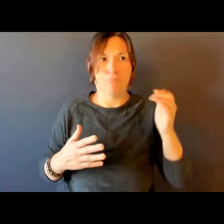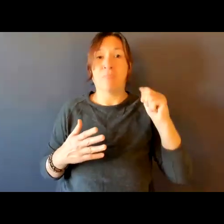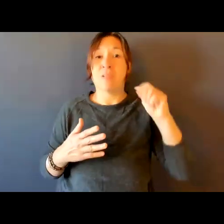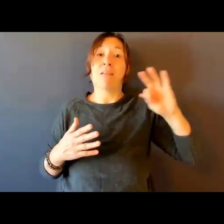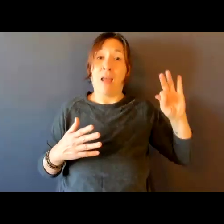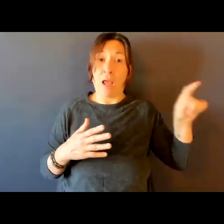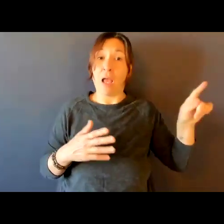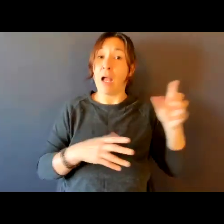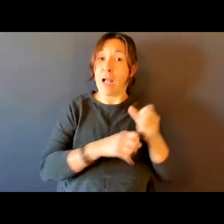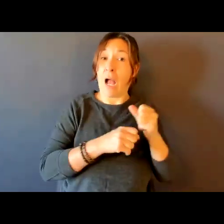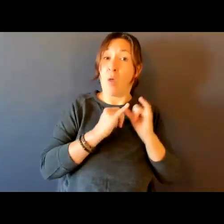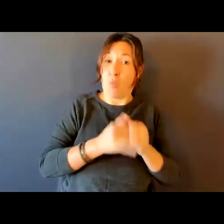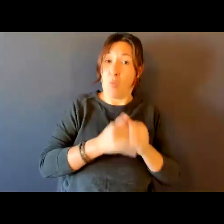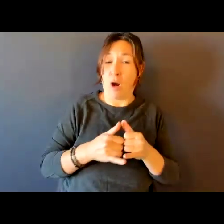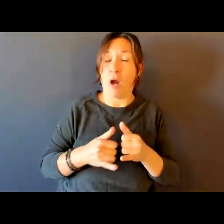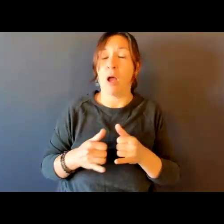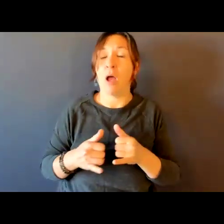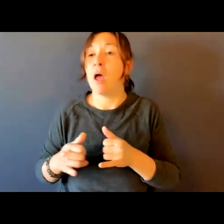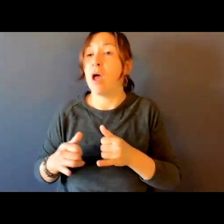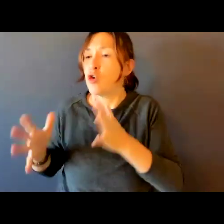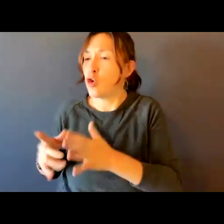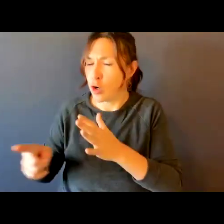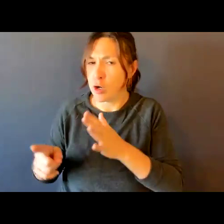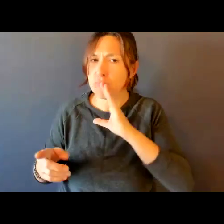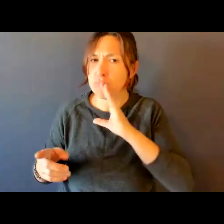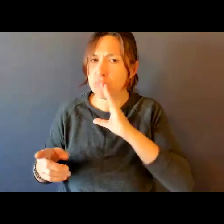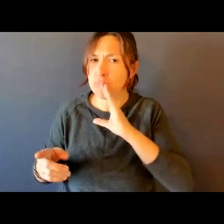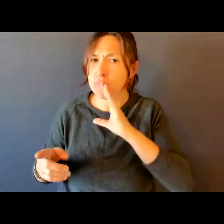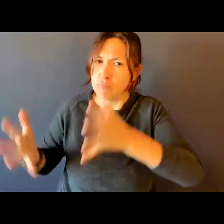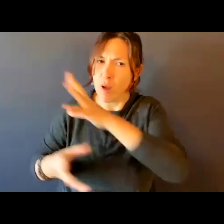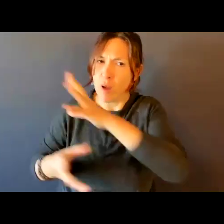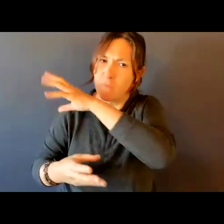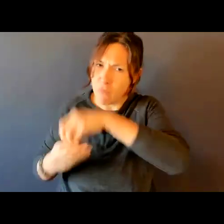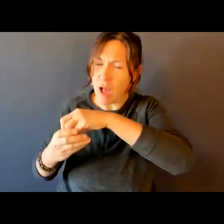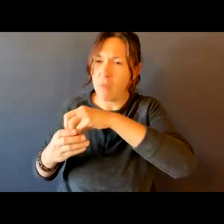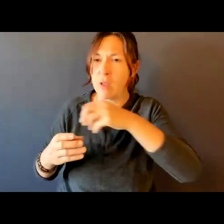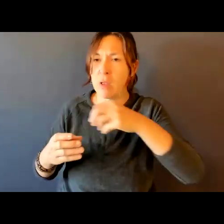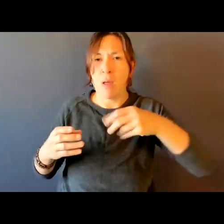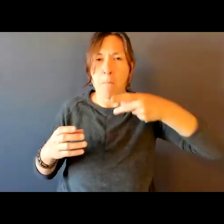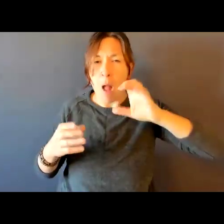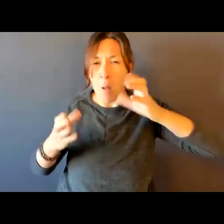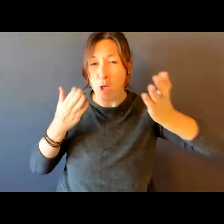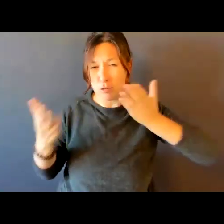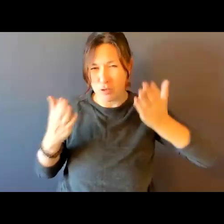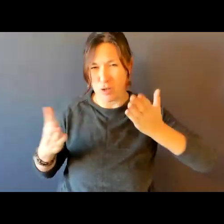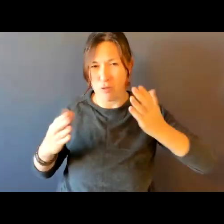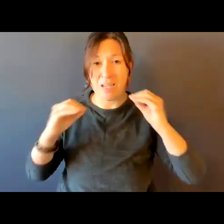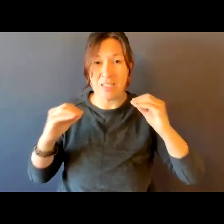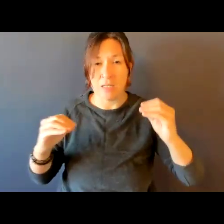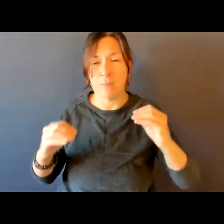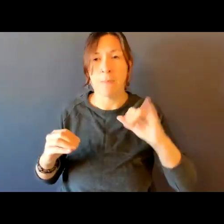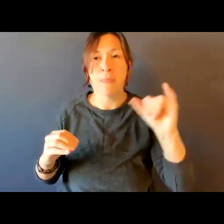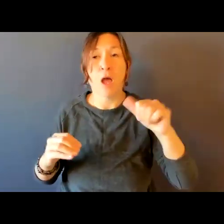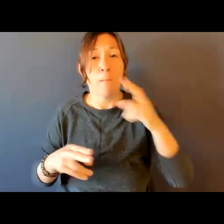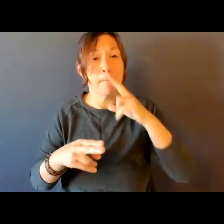Jane to go into public service, specifically teaching. I also want to give a shout out to Brian McLaughlin,